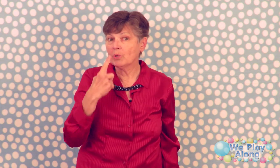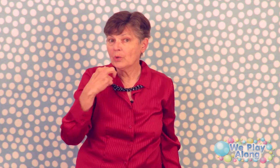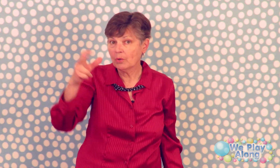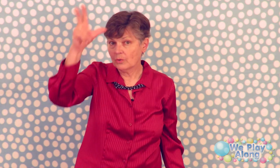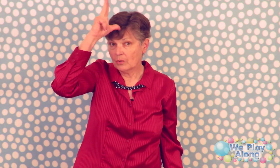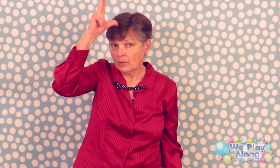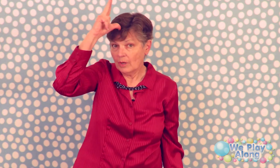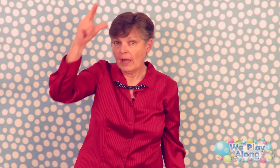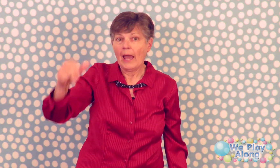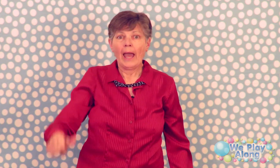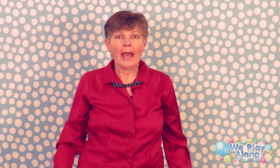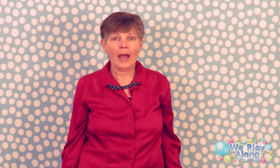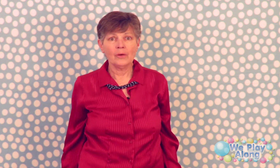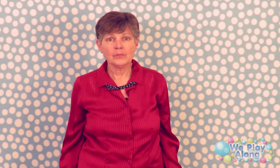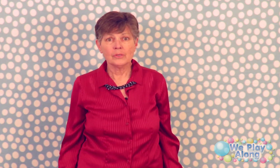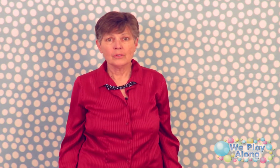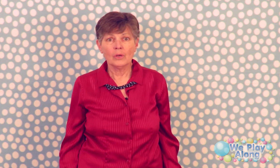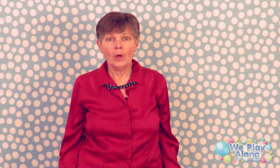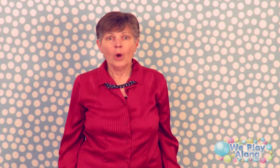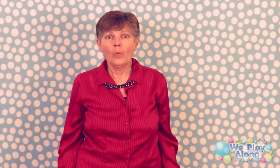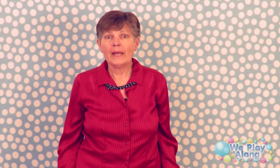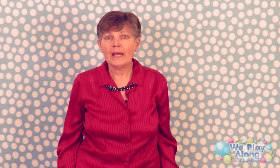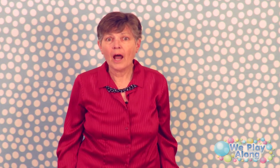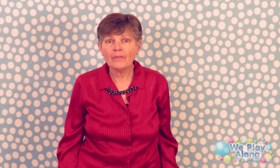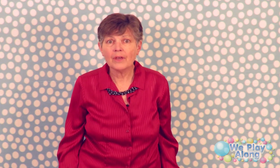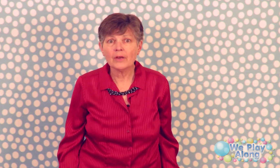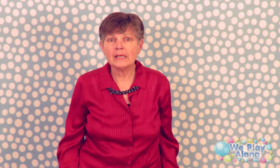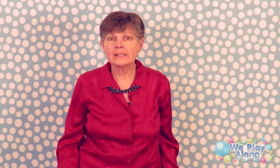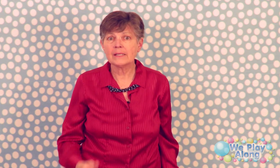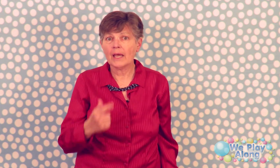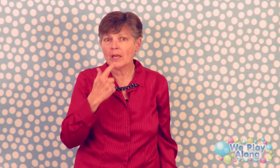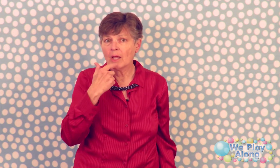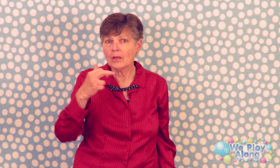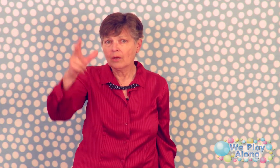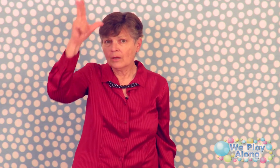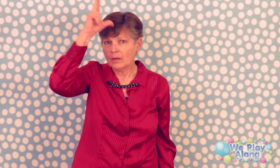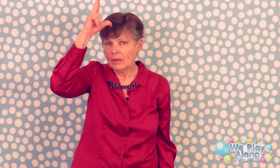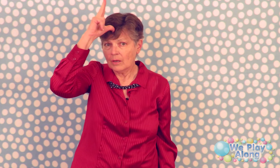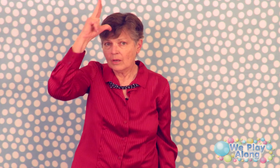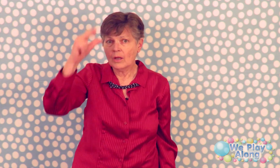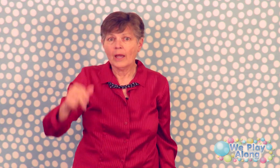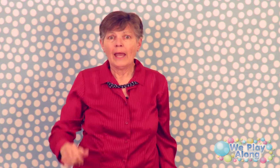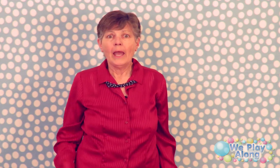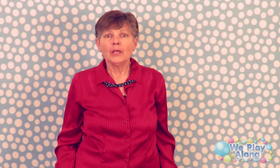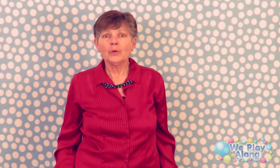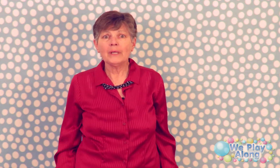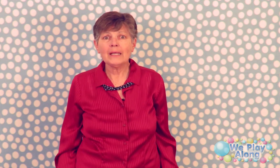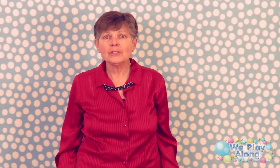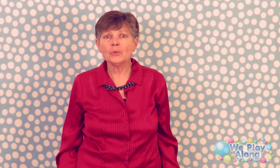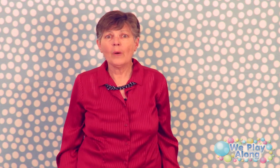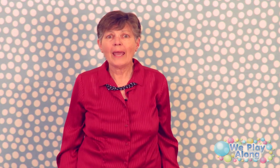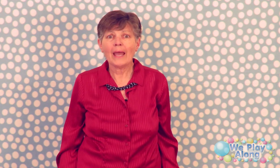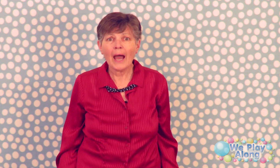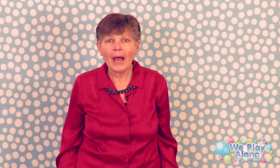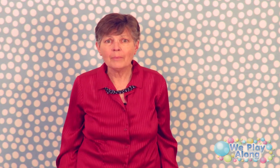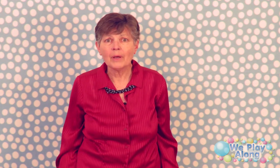To house. When he got there, he said, "You need to wake up